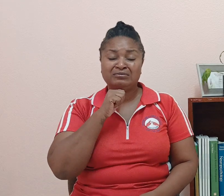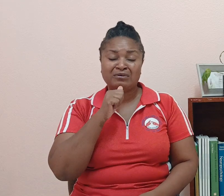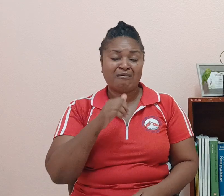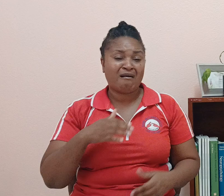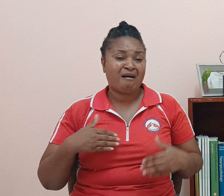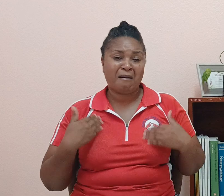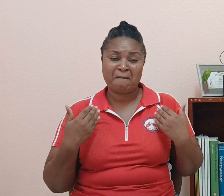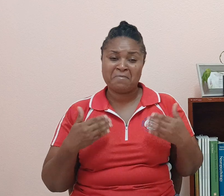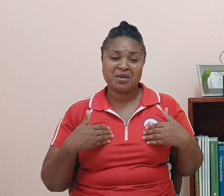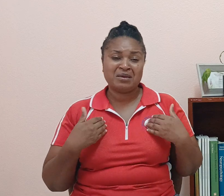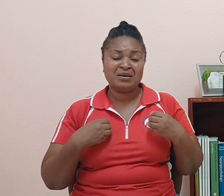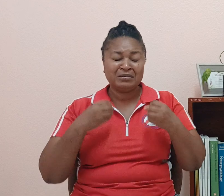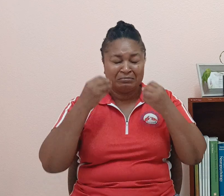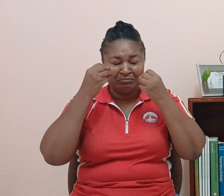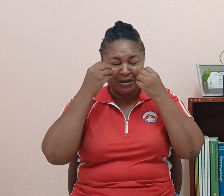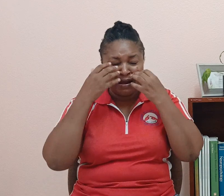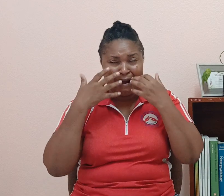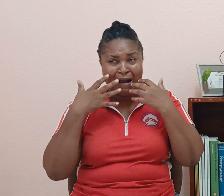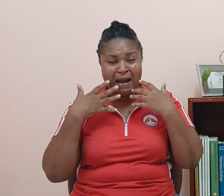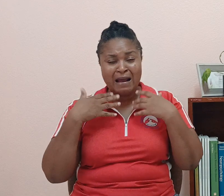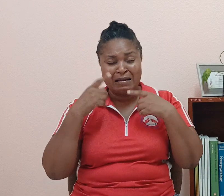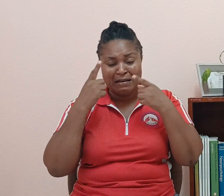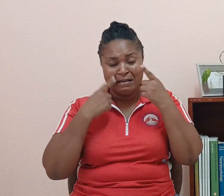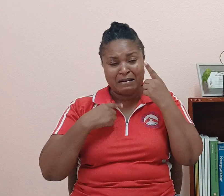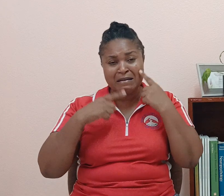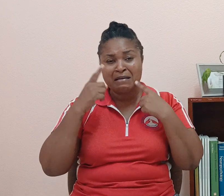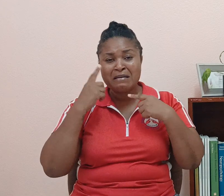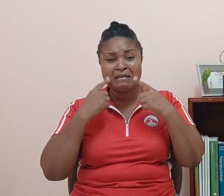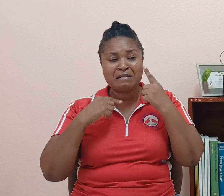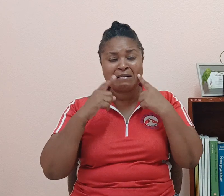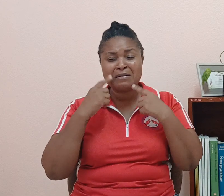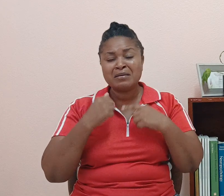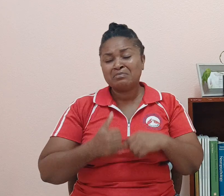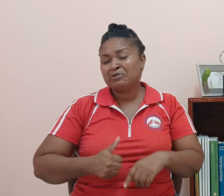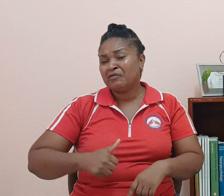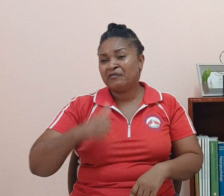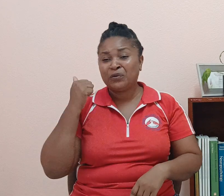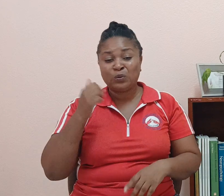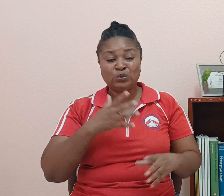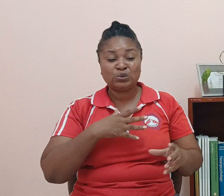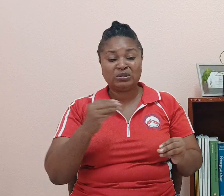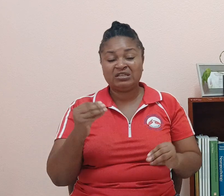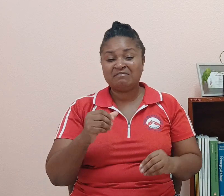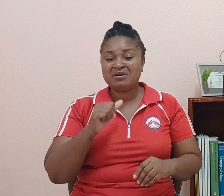They cried, and they refused to leave Naomi.